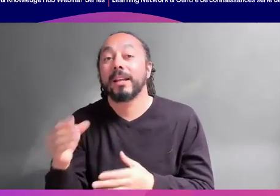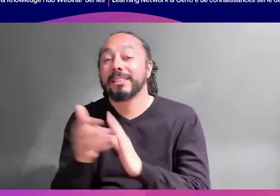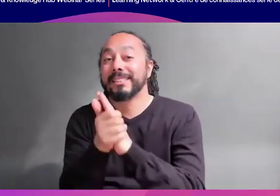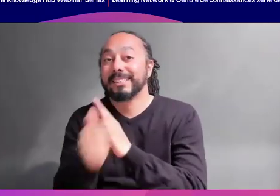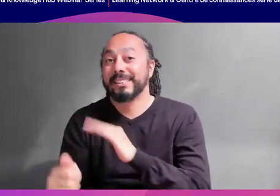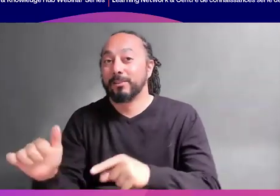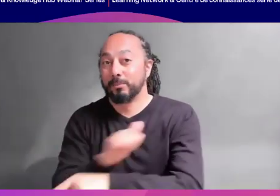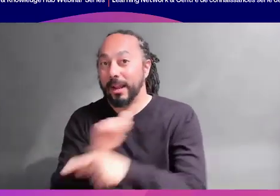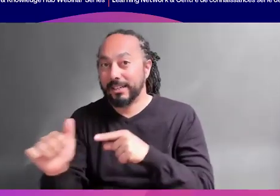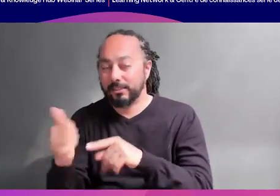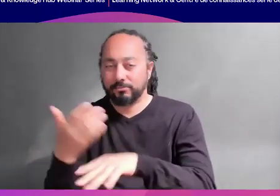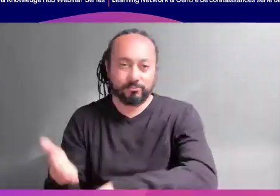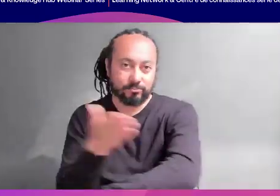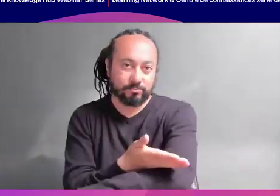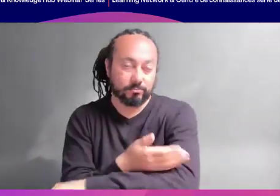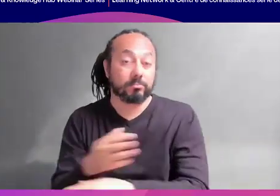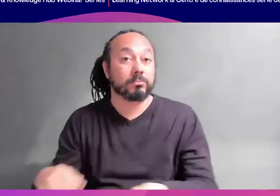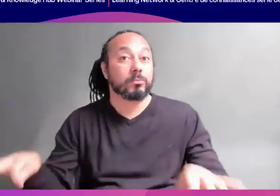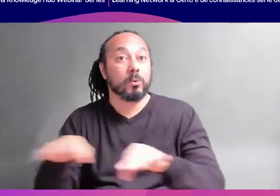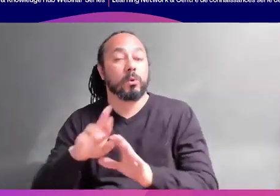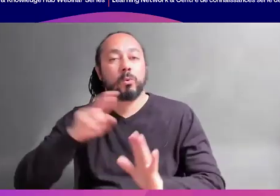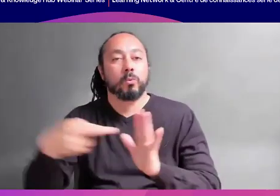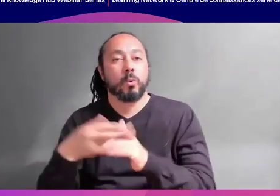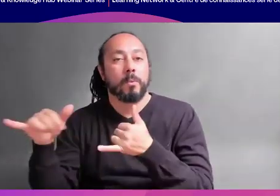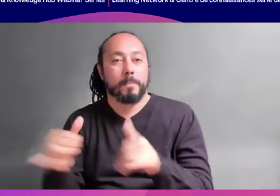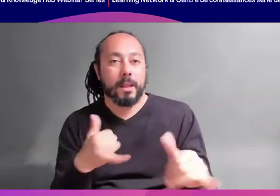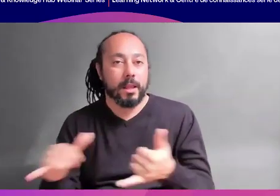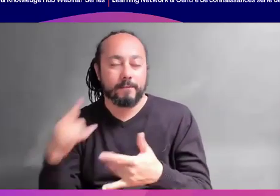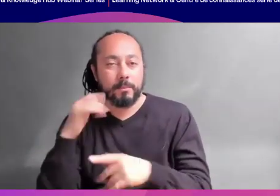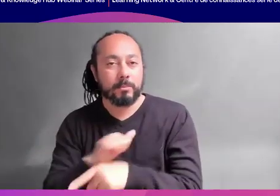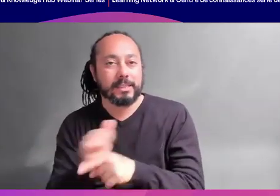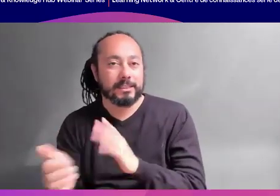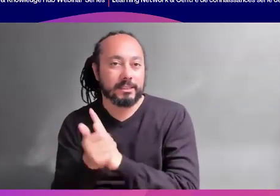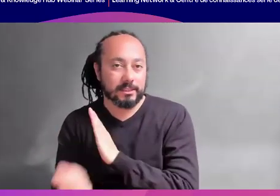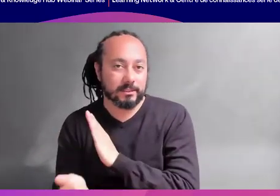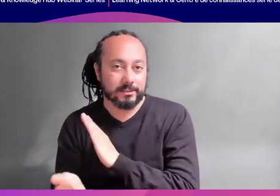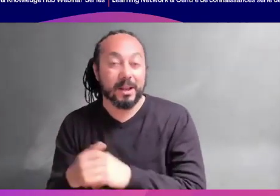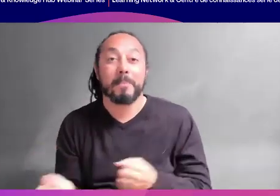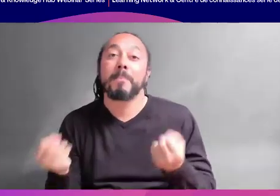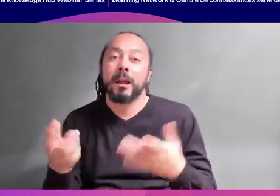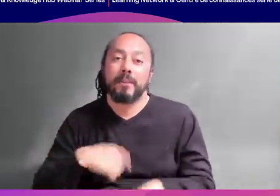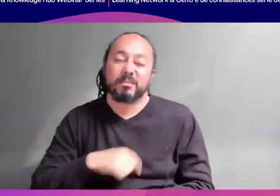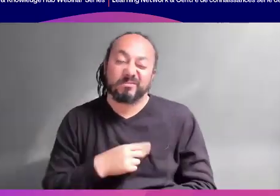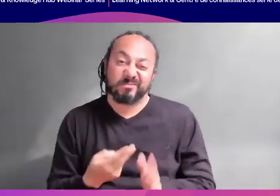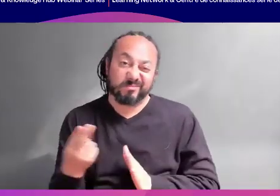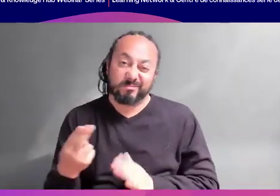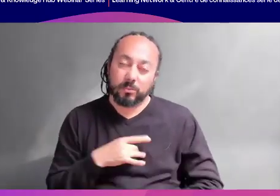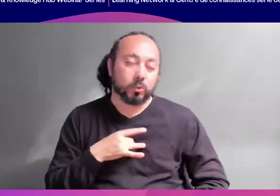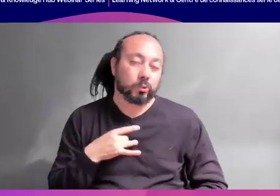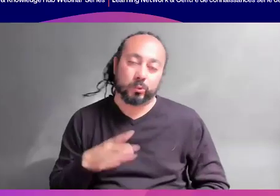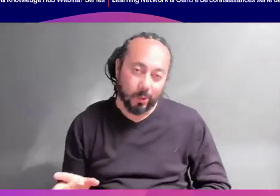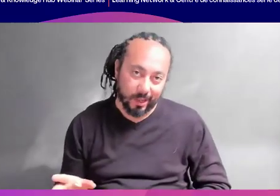practice. We know that role playing is important for practicing skills, but let's be honest, a lot of us don't like role playing, especially in a group